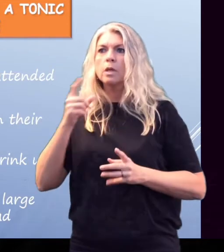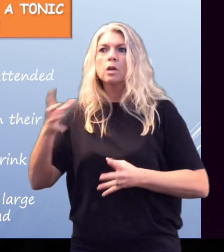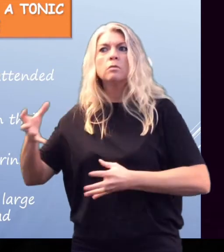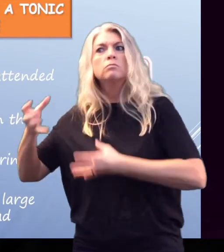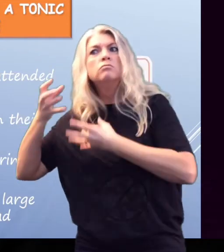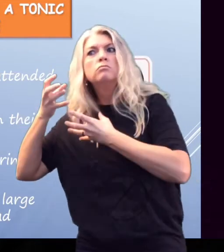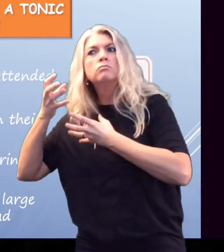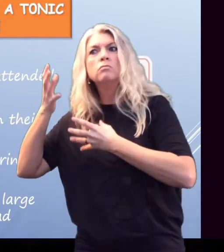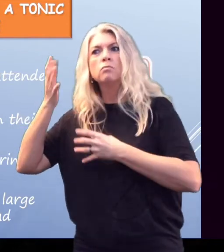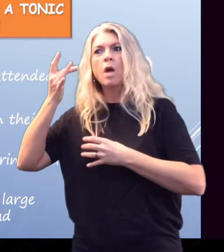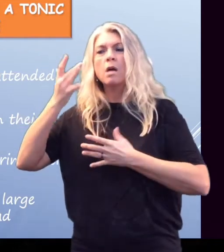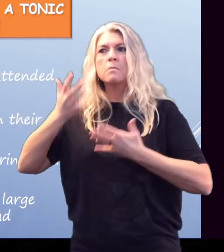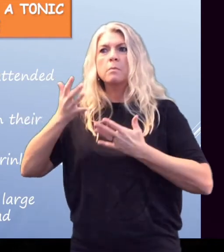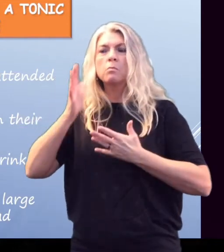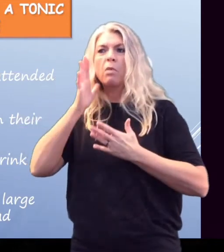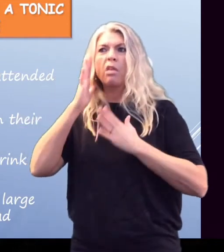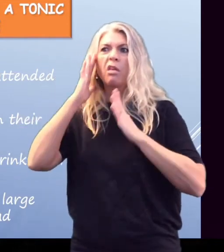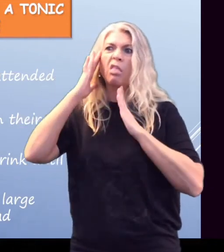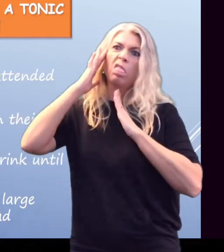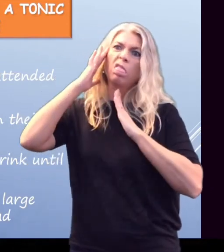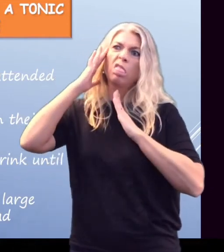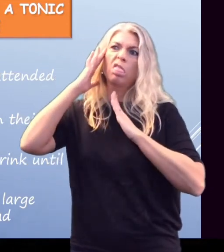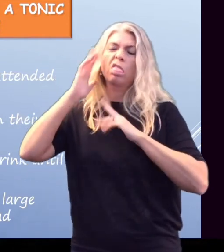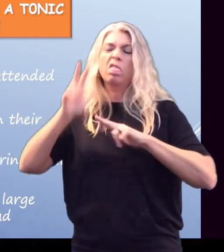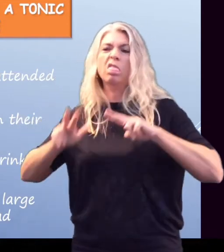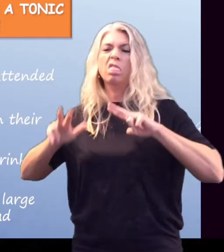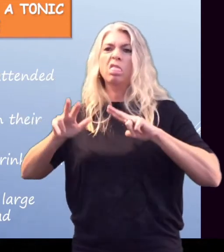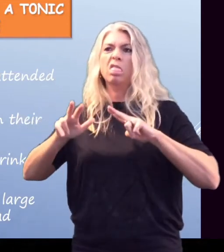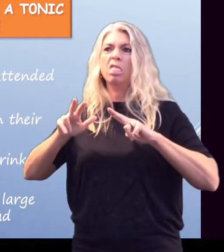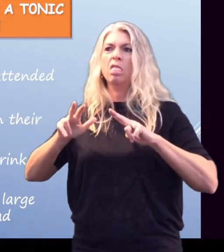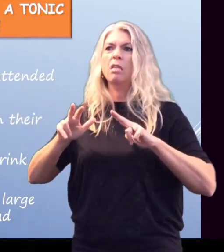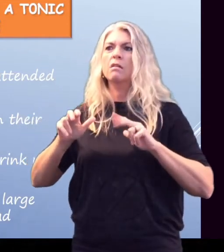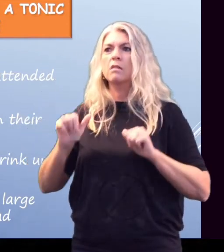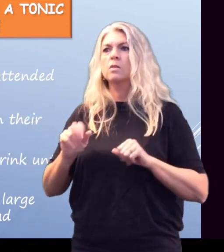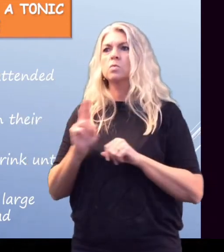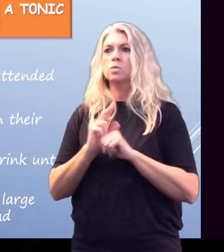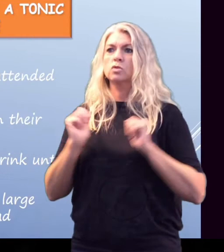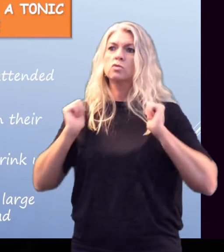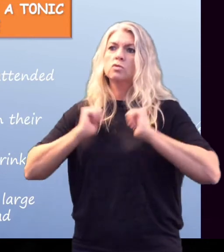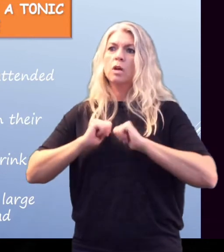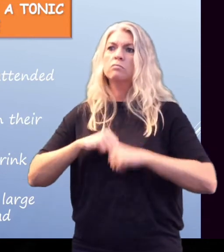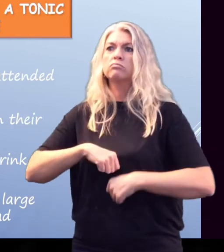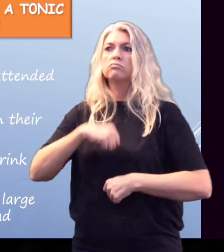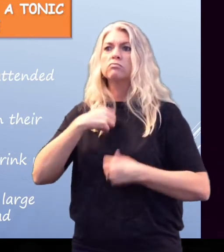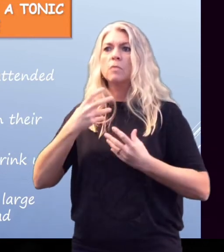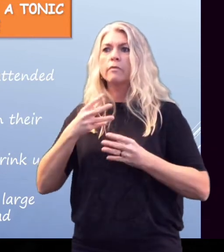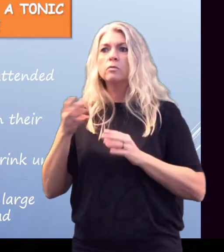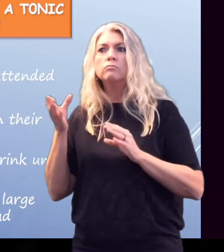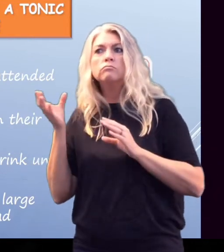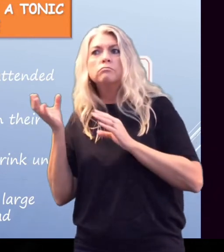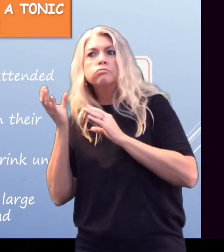the airway. The head and neck may be cushioned with something soft and small, such as a jacket.